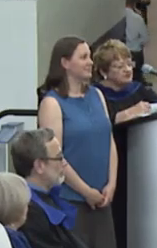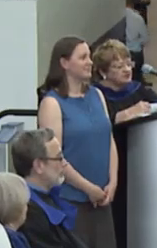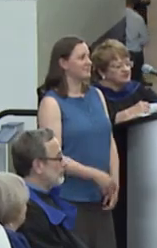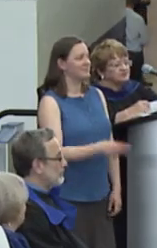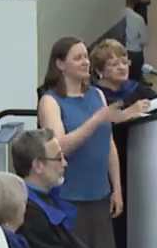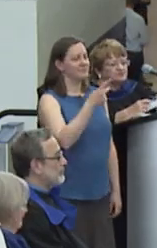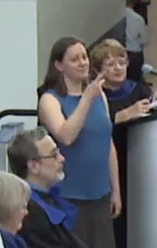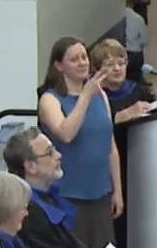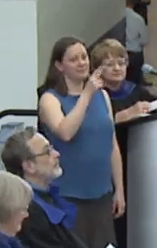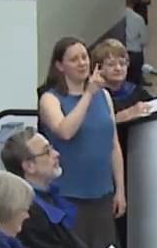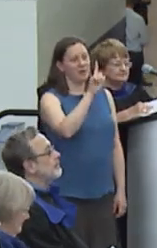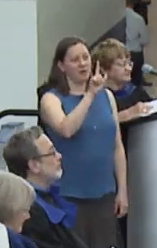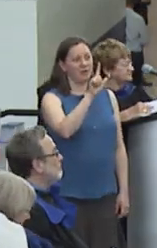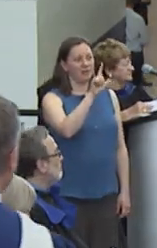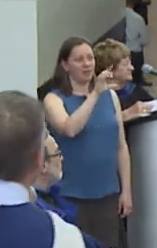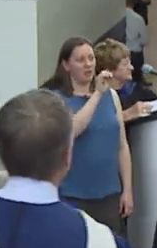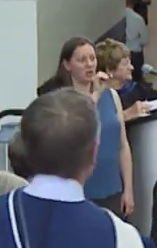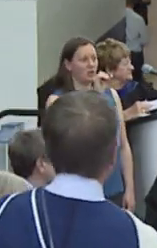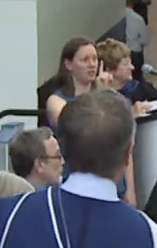Paul Goodyear.